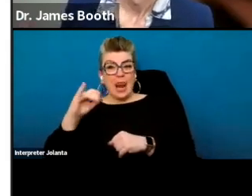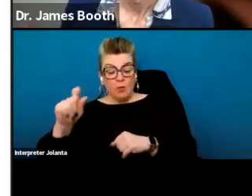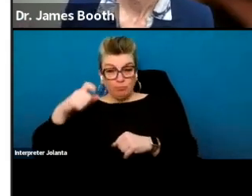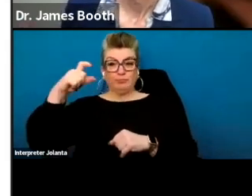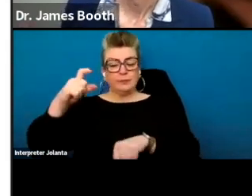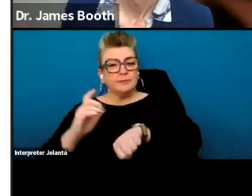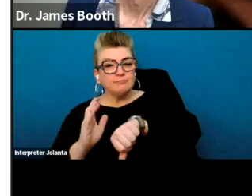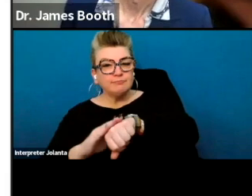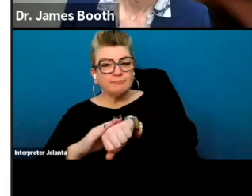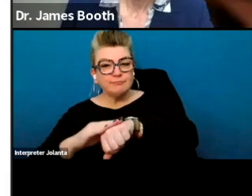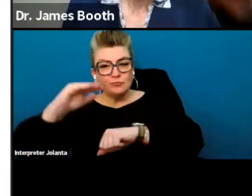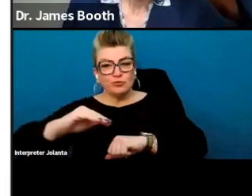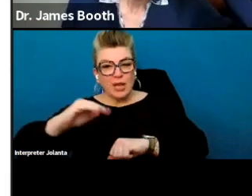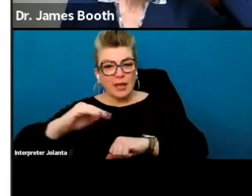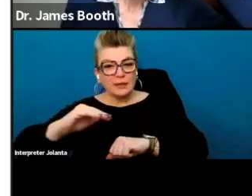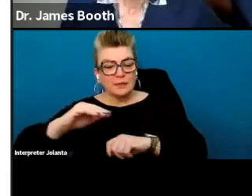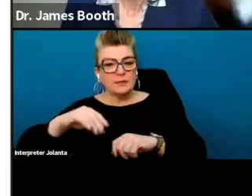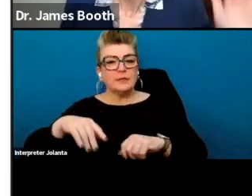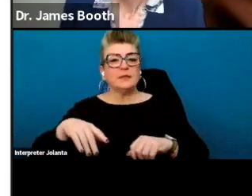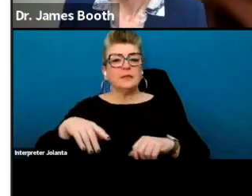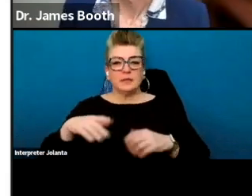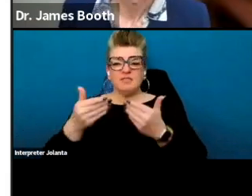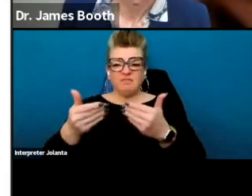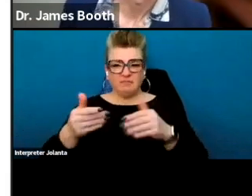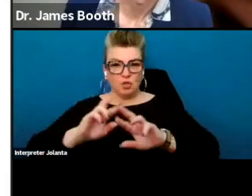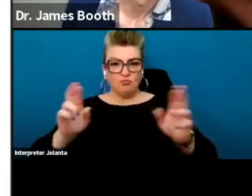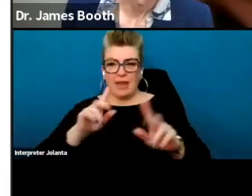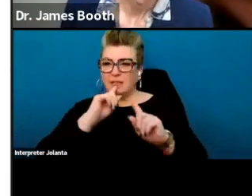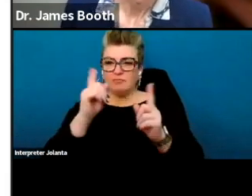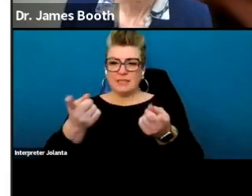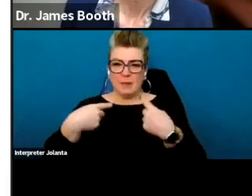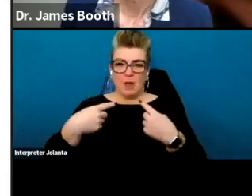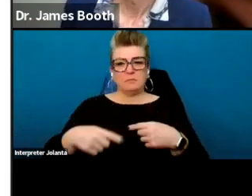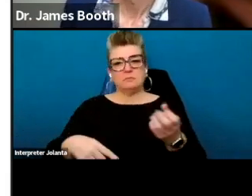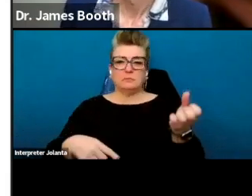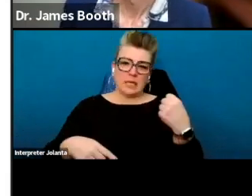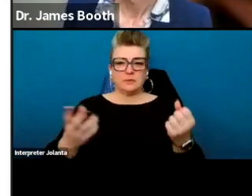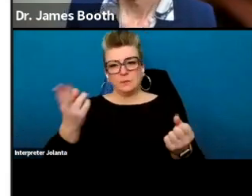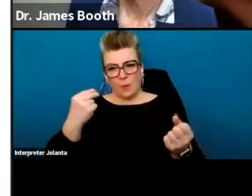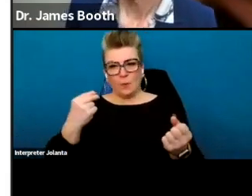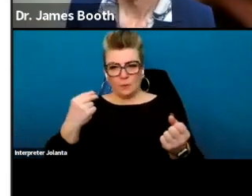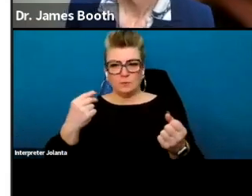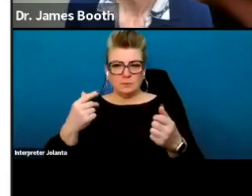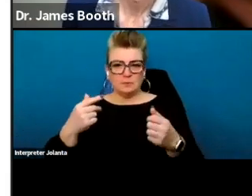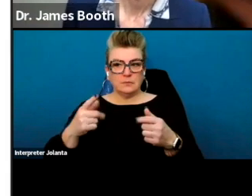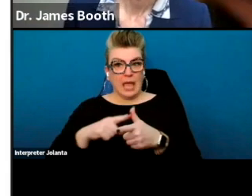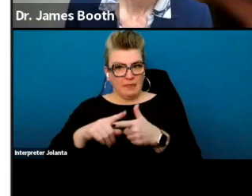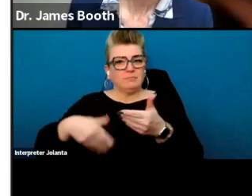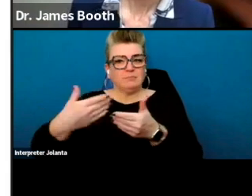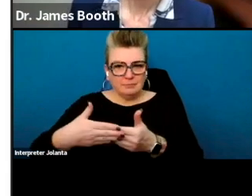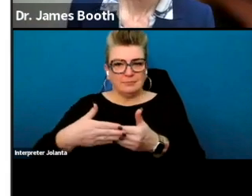child to respond before the beginning of the next